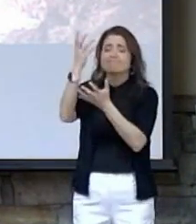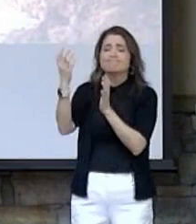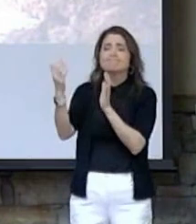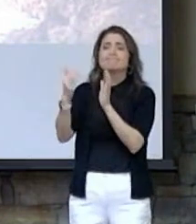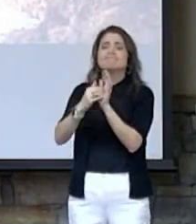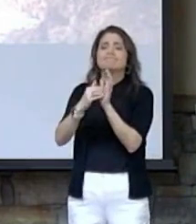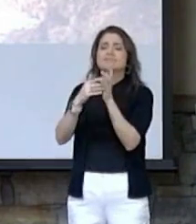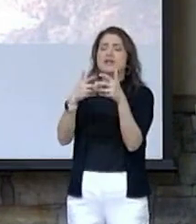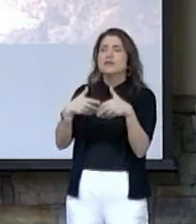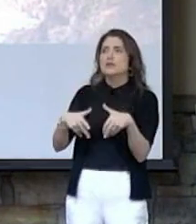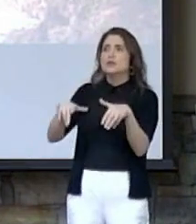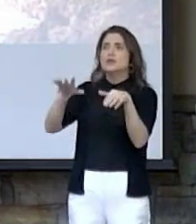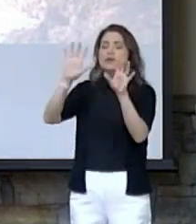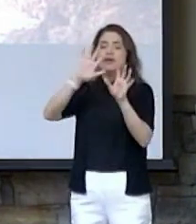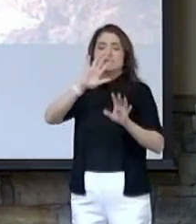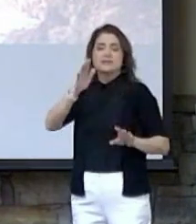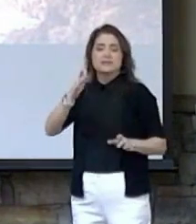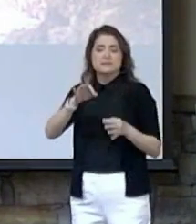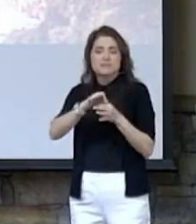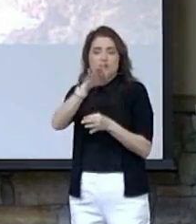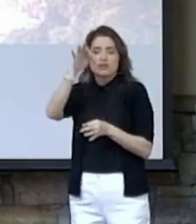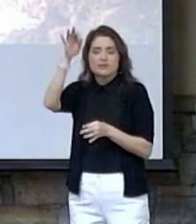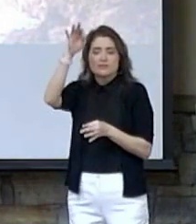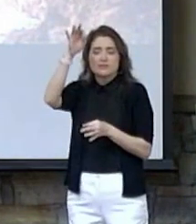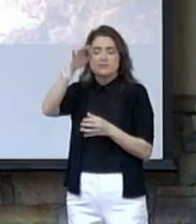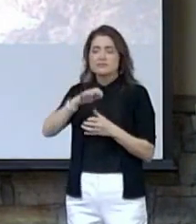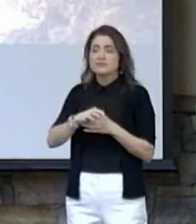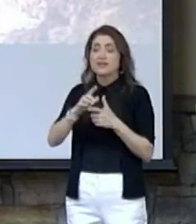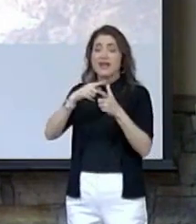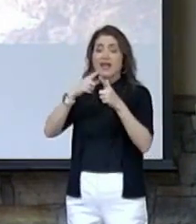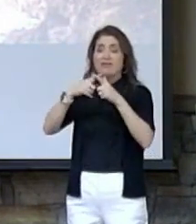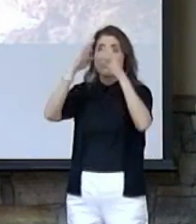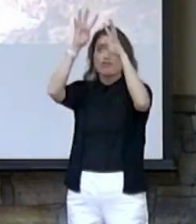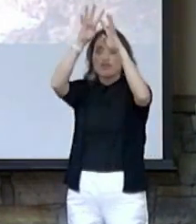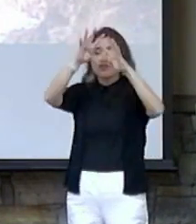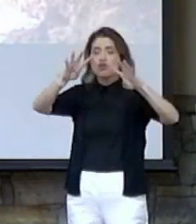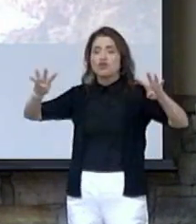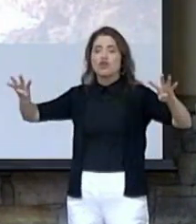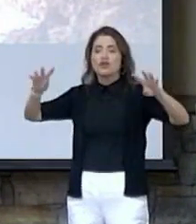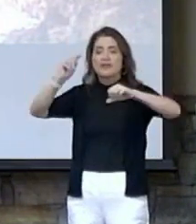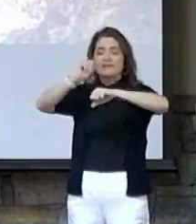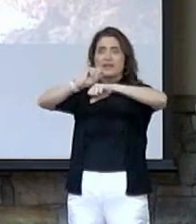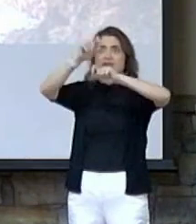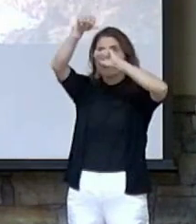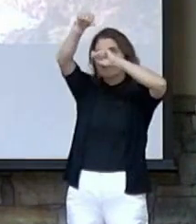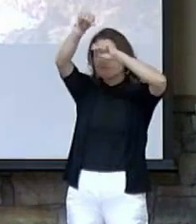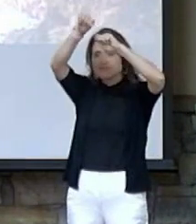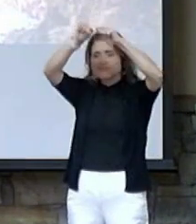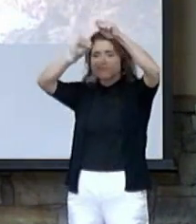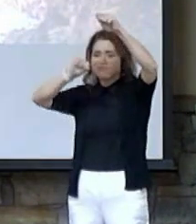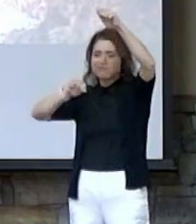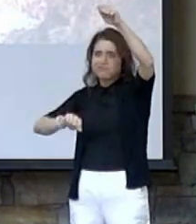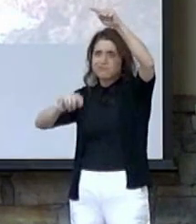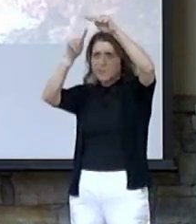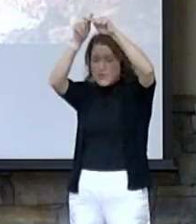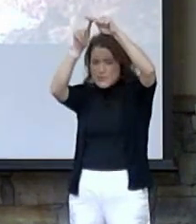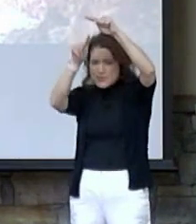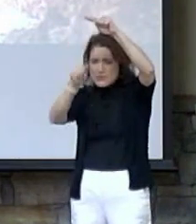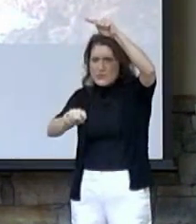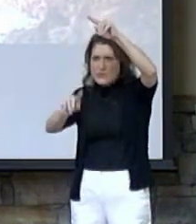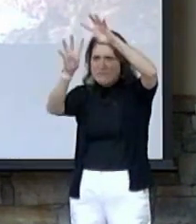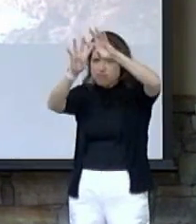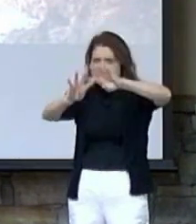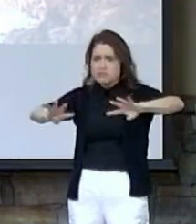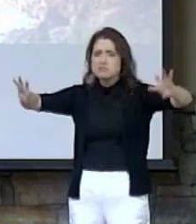yielded up his spirit. And behold, the curtain of the temple was torn in two from top to bottom. And the earth shook